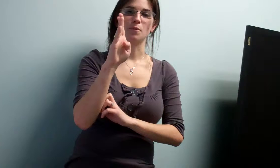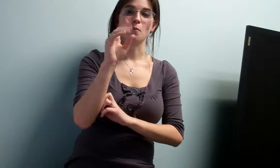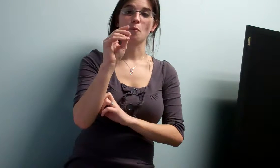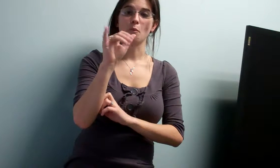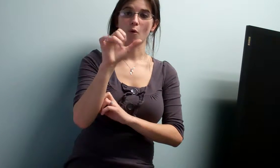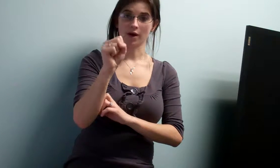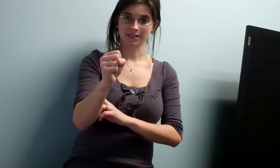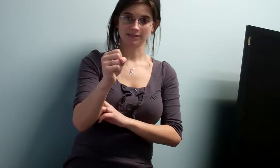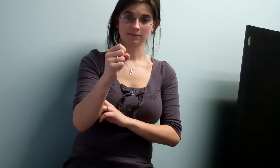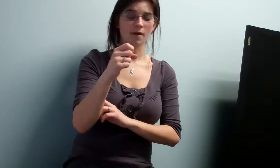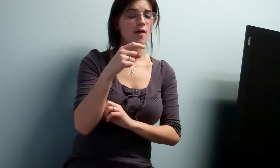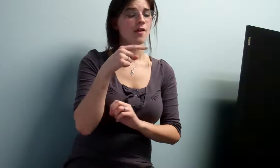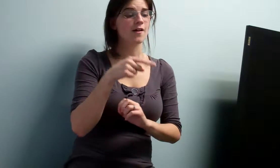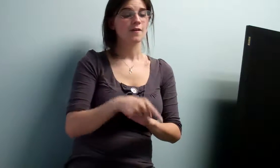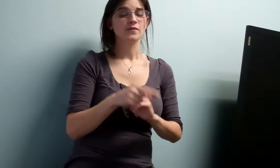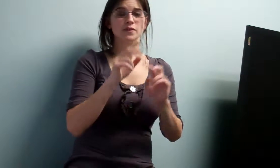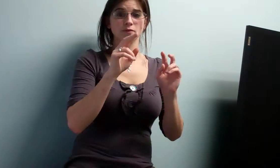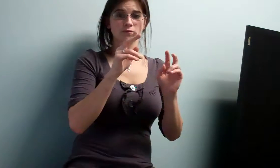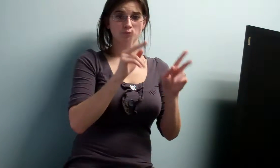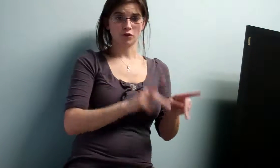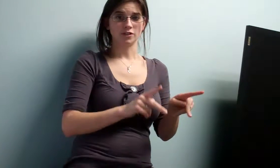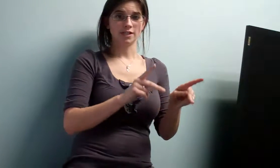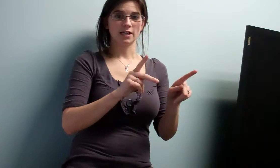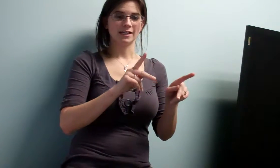such a central figure in African American history.